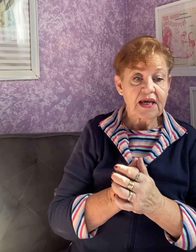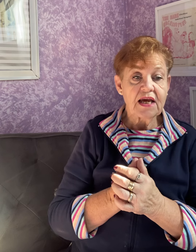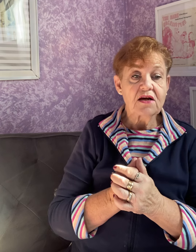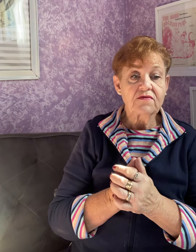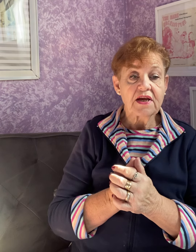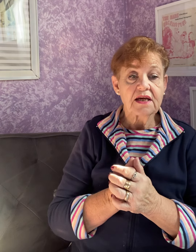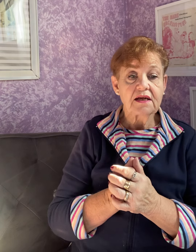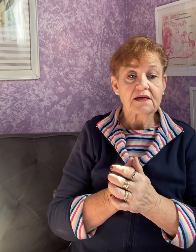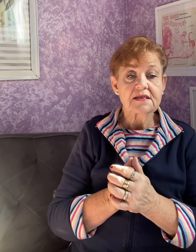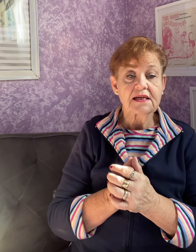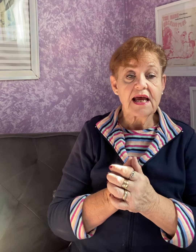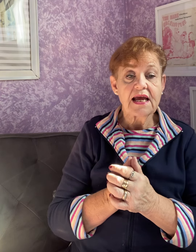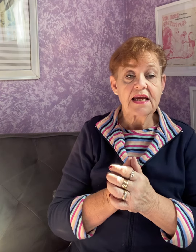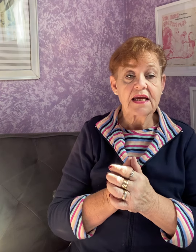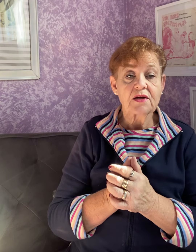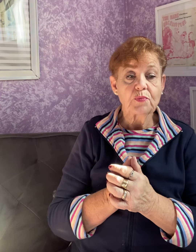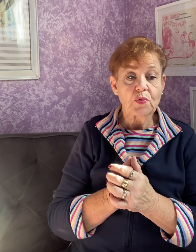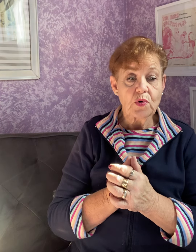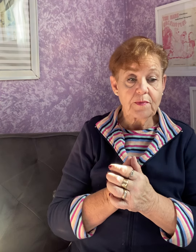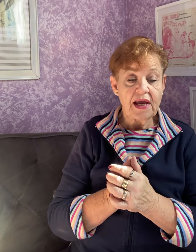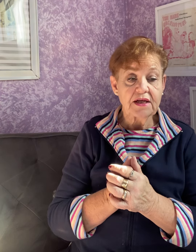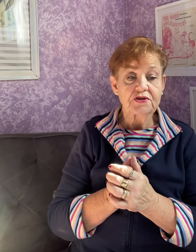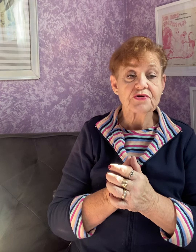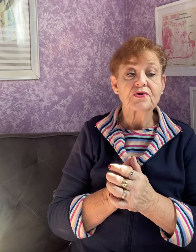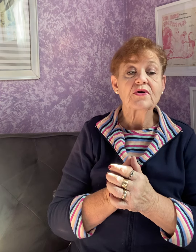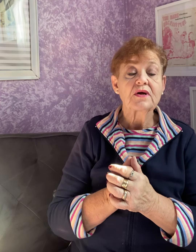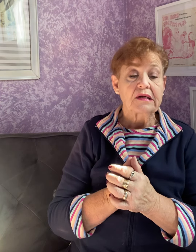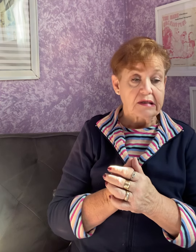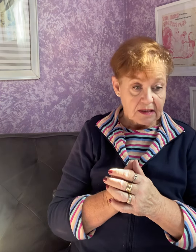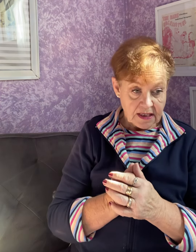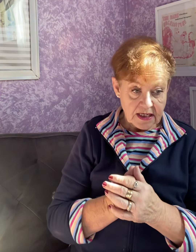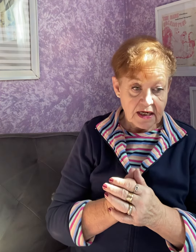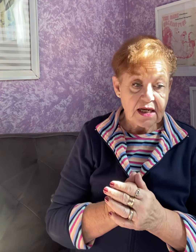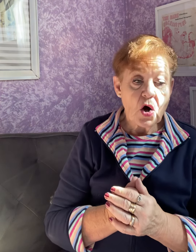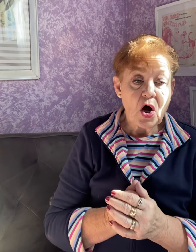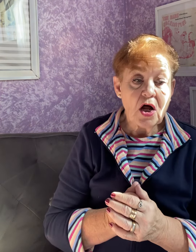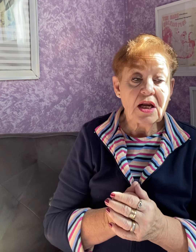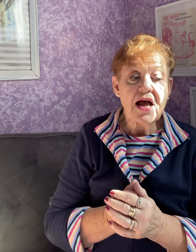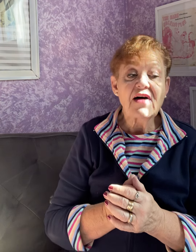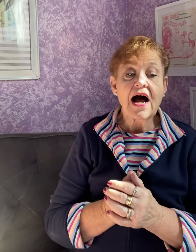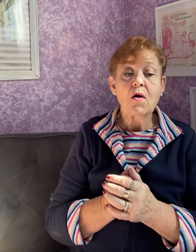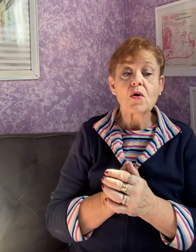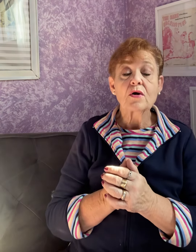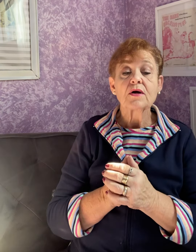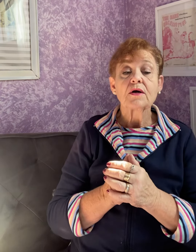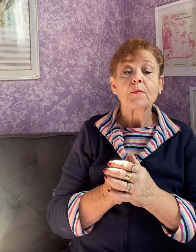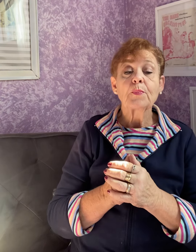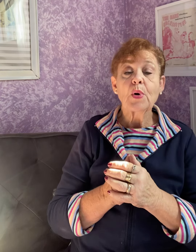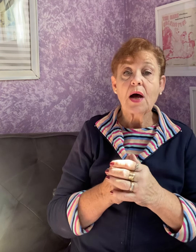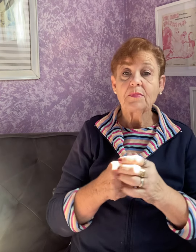King of Kings, lay in poor manger, then in all of our